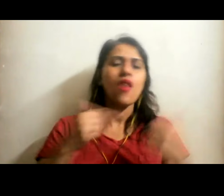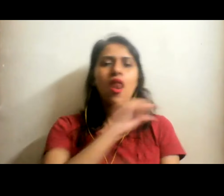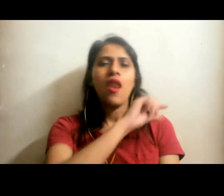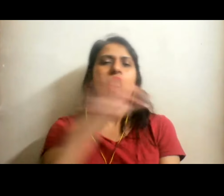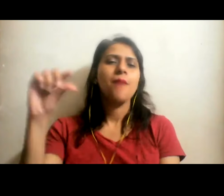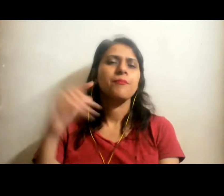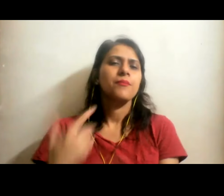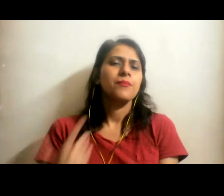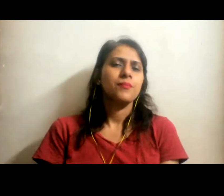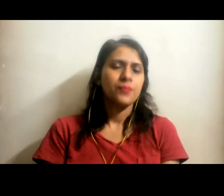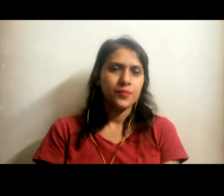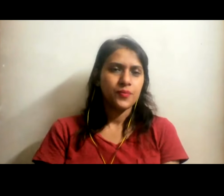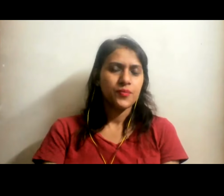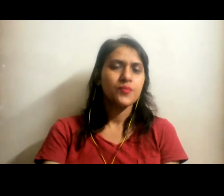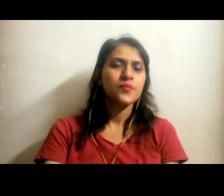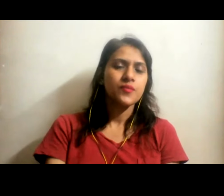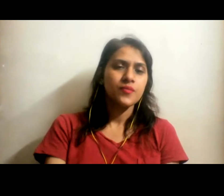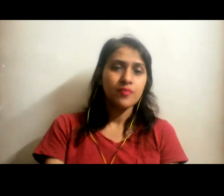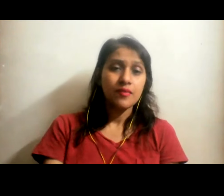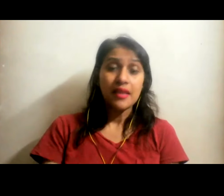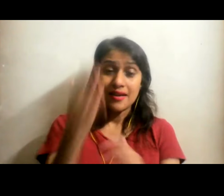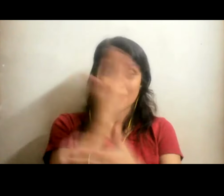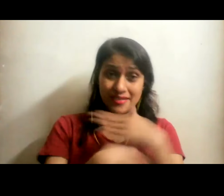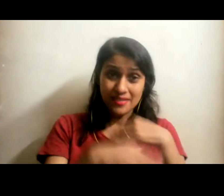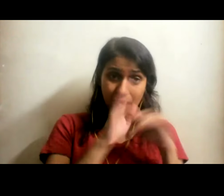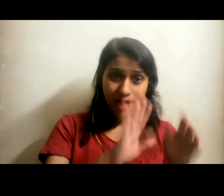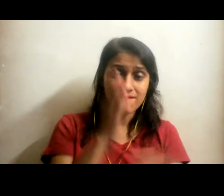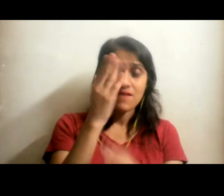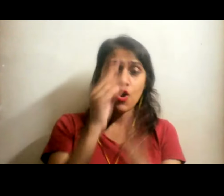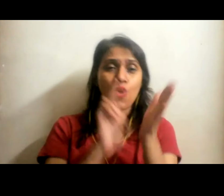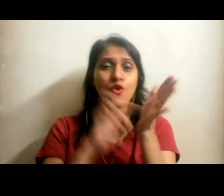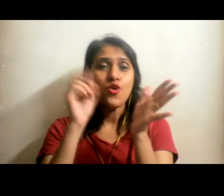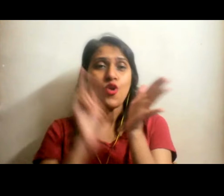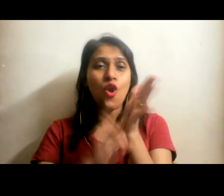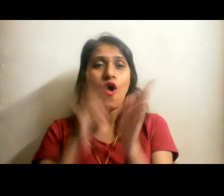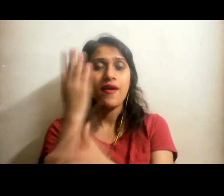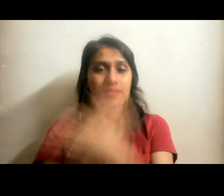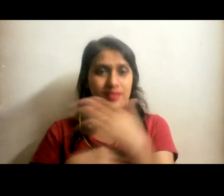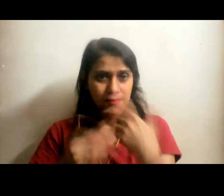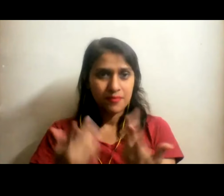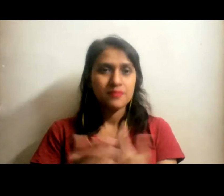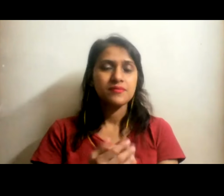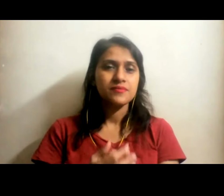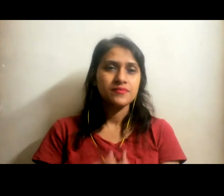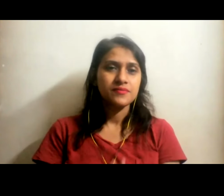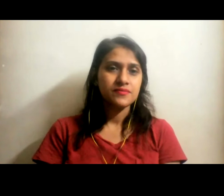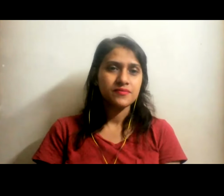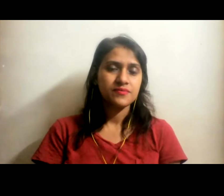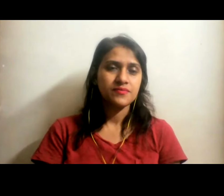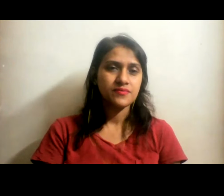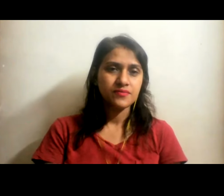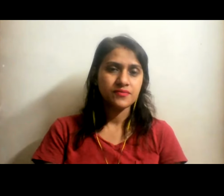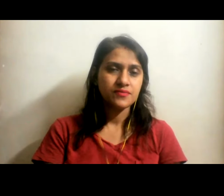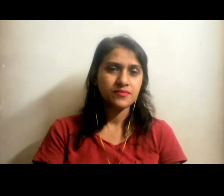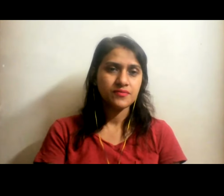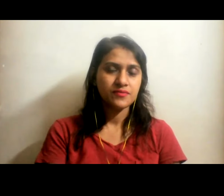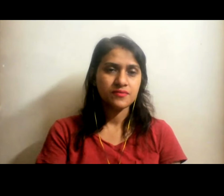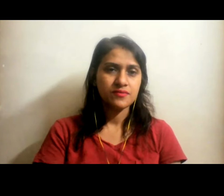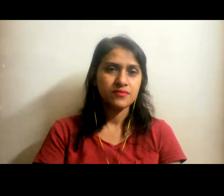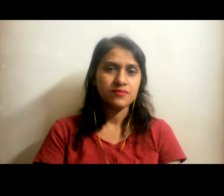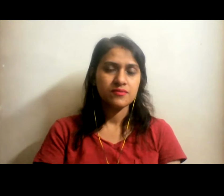a person as non-disabled merely because there is no visible disability in that person. And